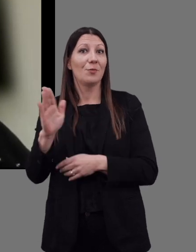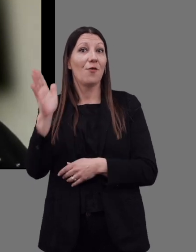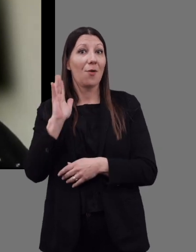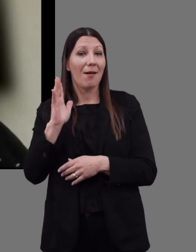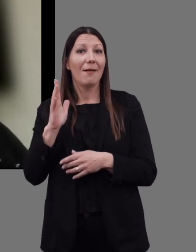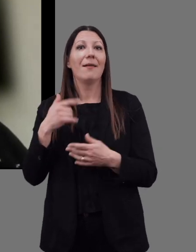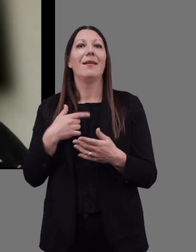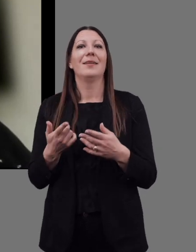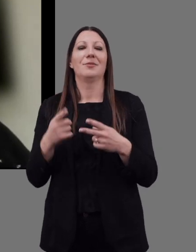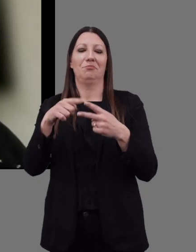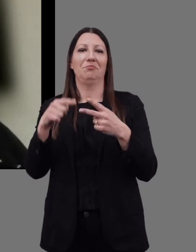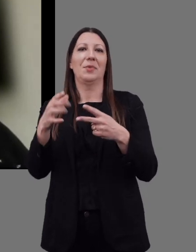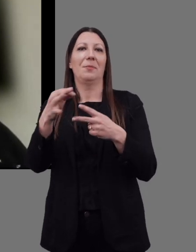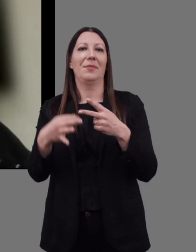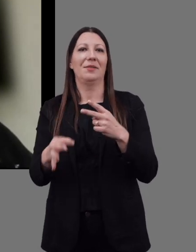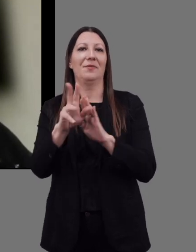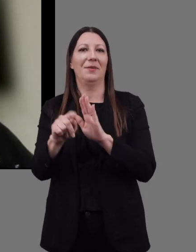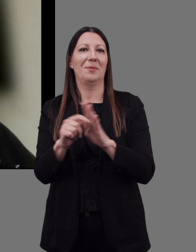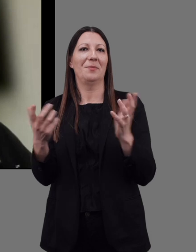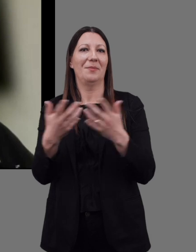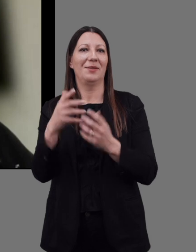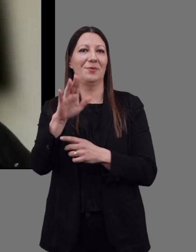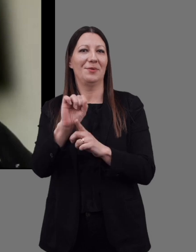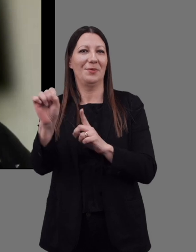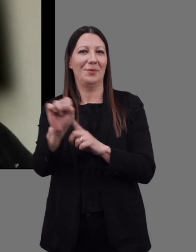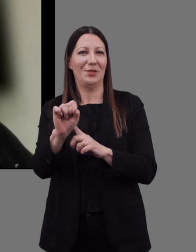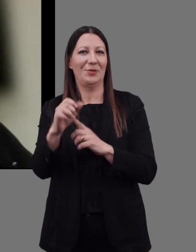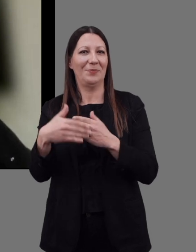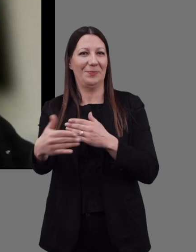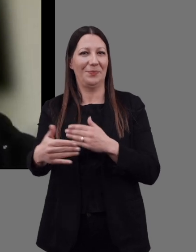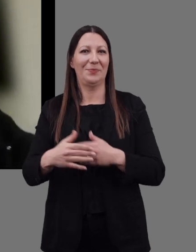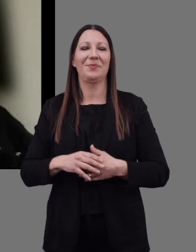list of videos according to the type of application.